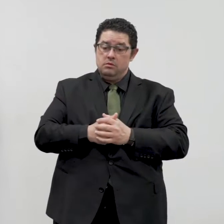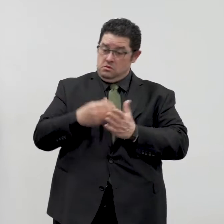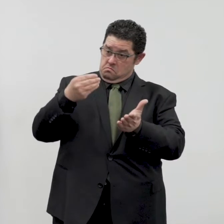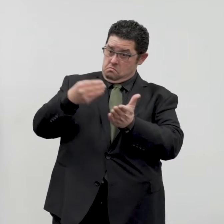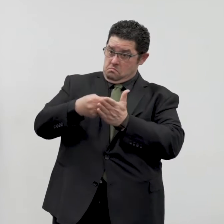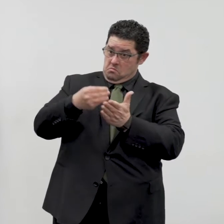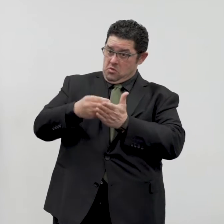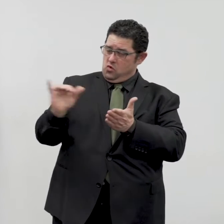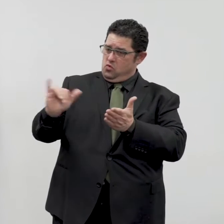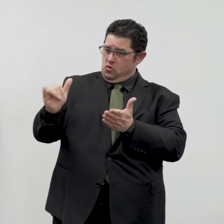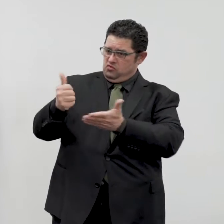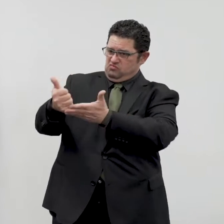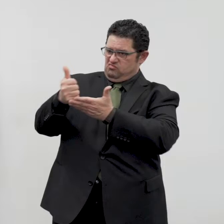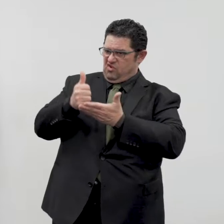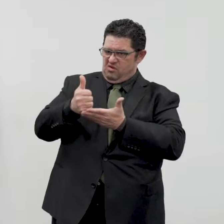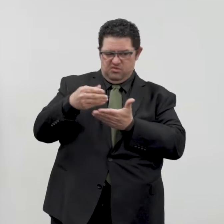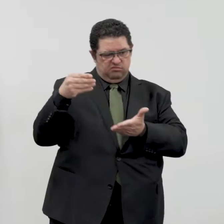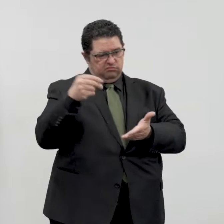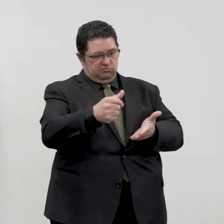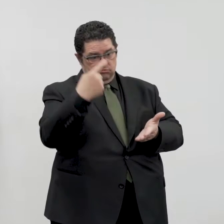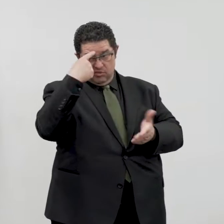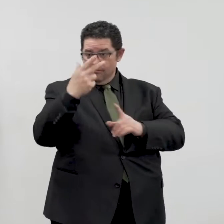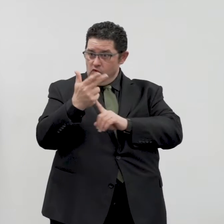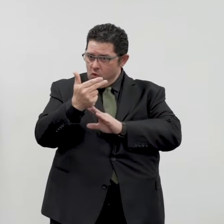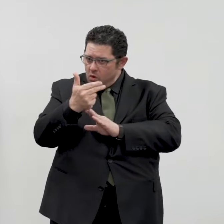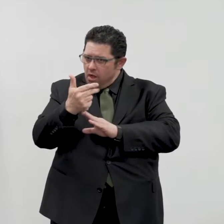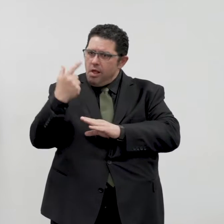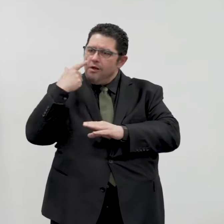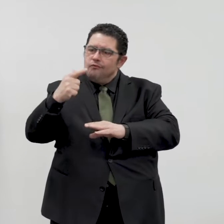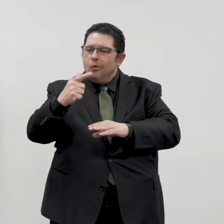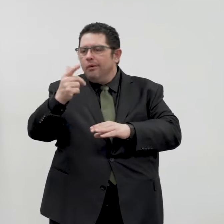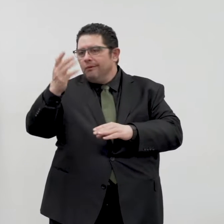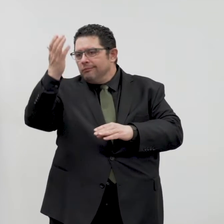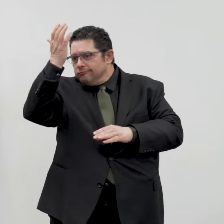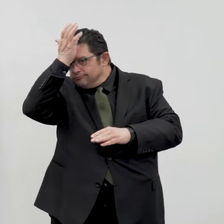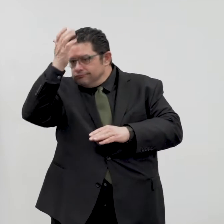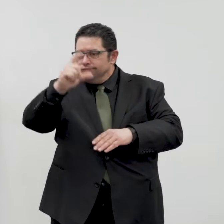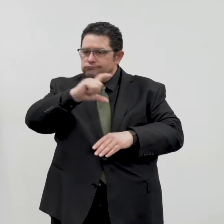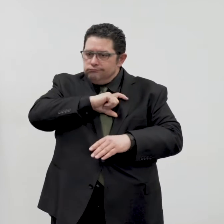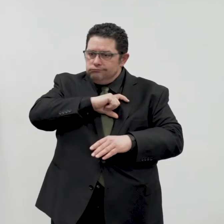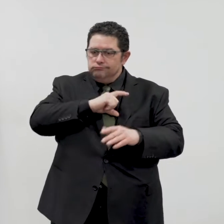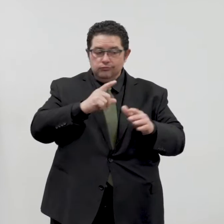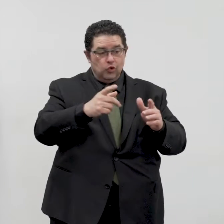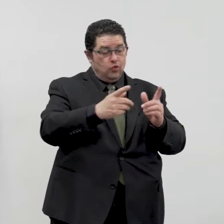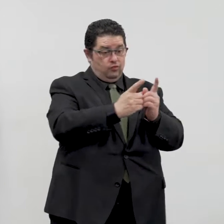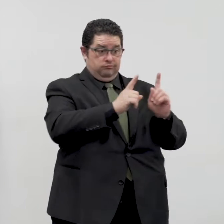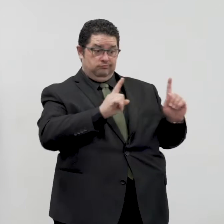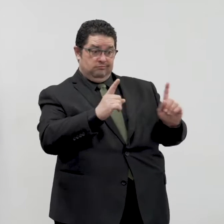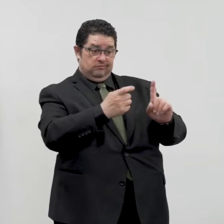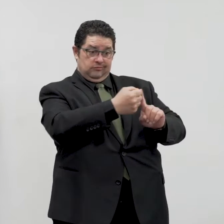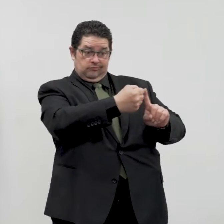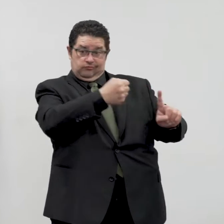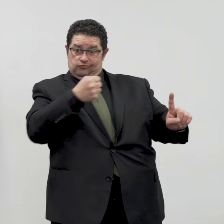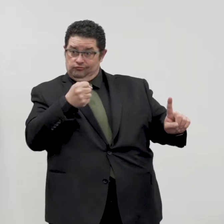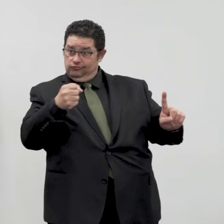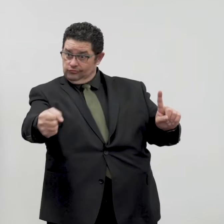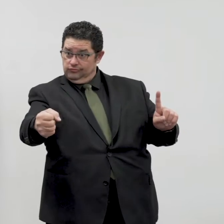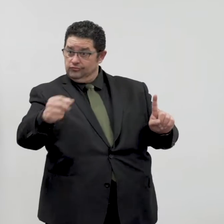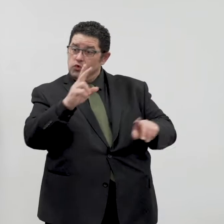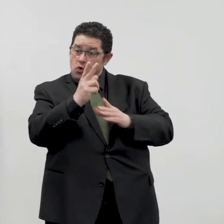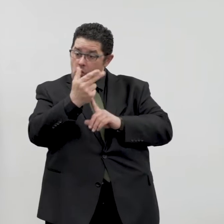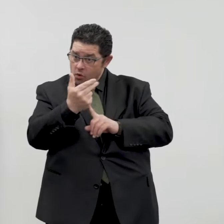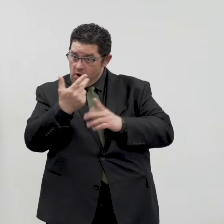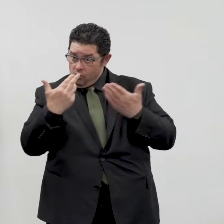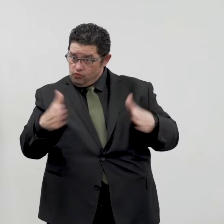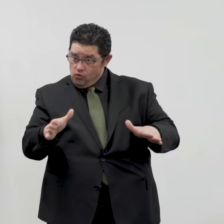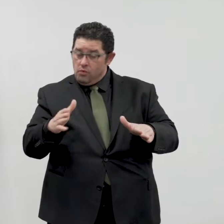pay for hotel stays for first responders who are quarantining away from their families, and we already have contracts in place. We expect to